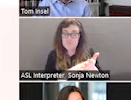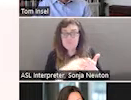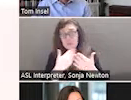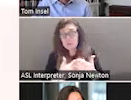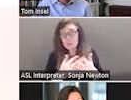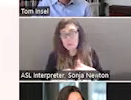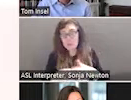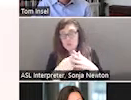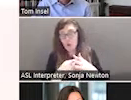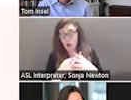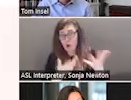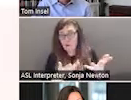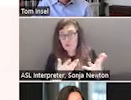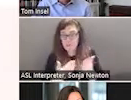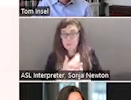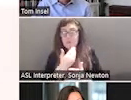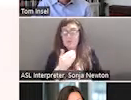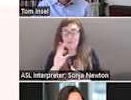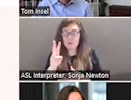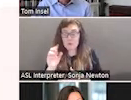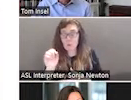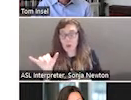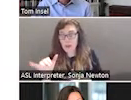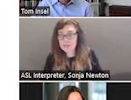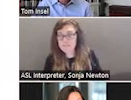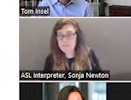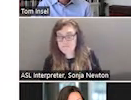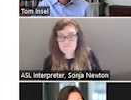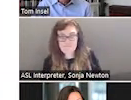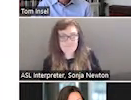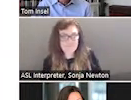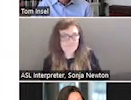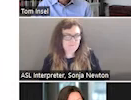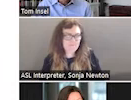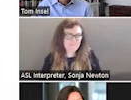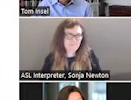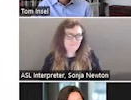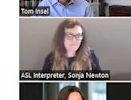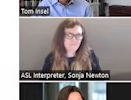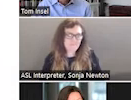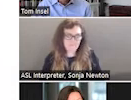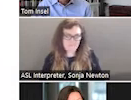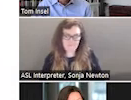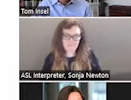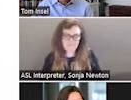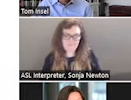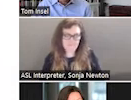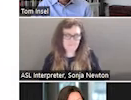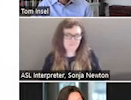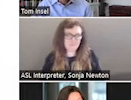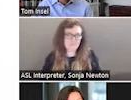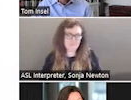about how to do this in a new way. Next slide. The question really is, if we look at the